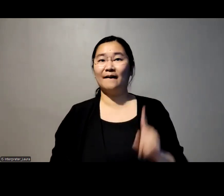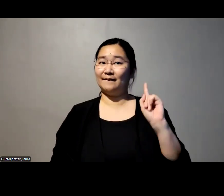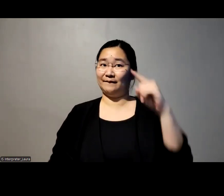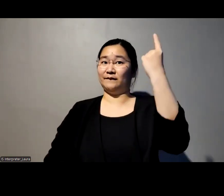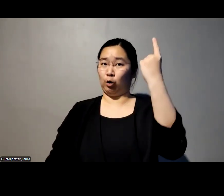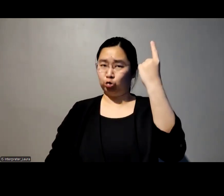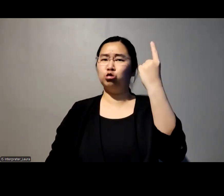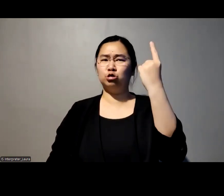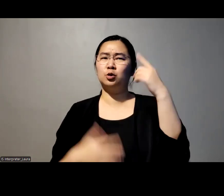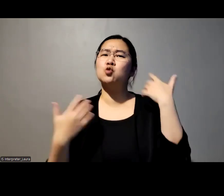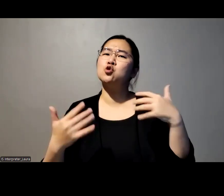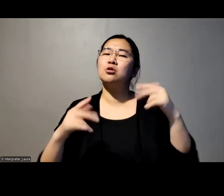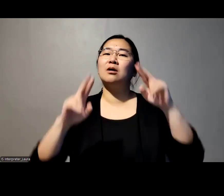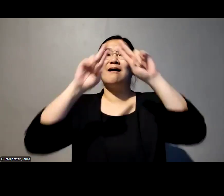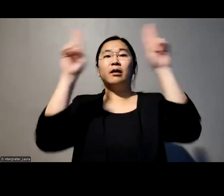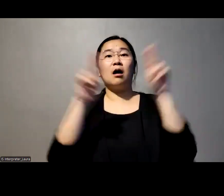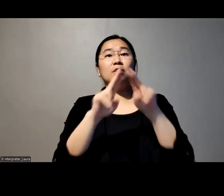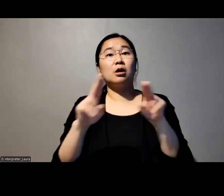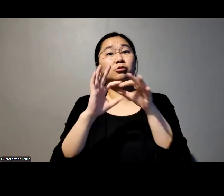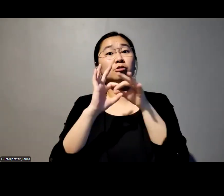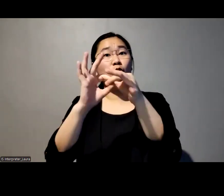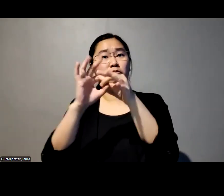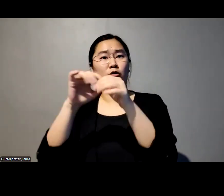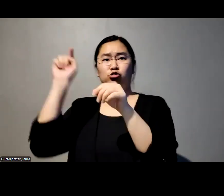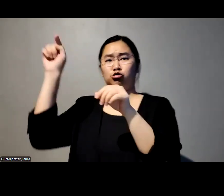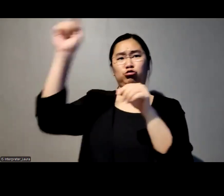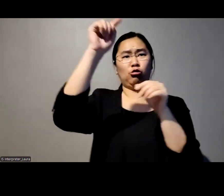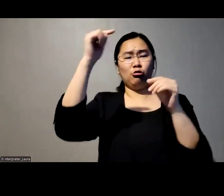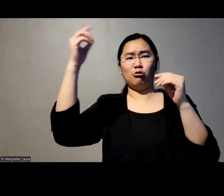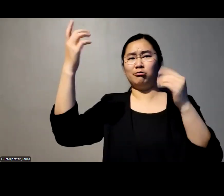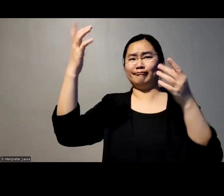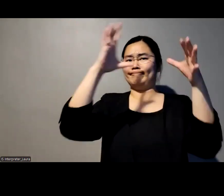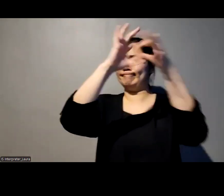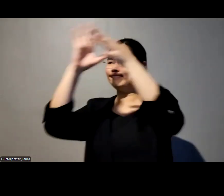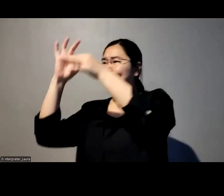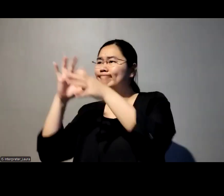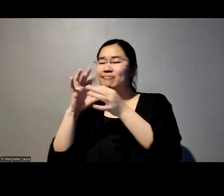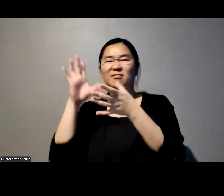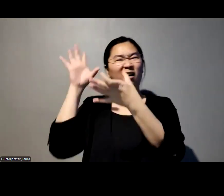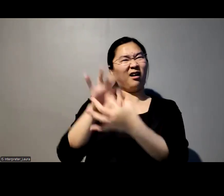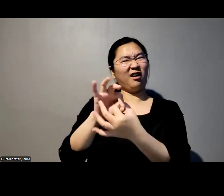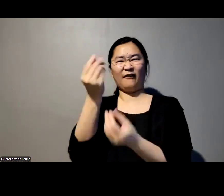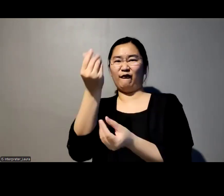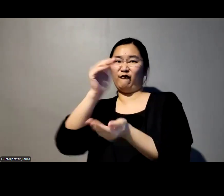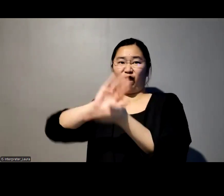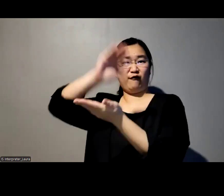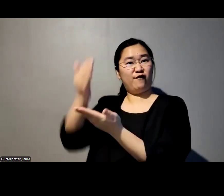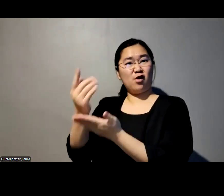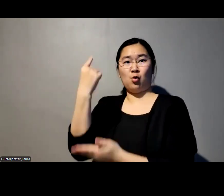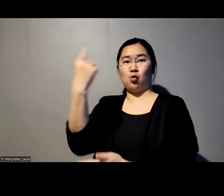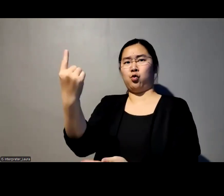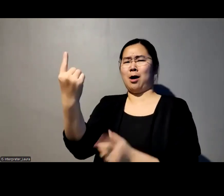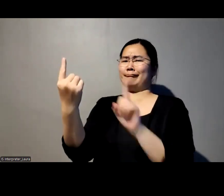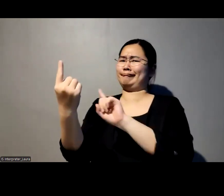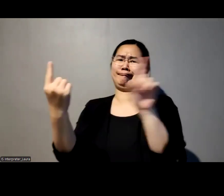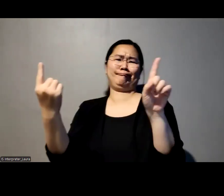very often when we hear about international cooperation, the first thing that comes to mind is funding, but it's honestly so